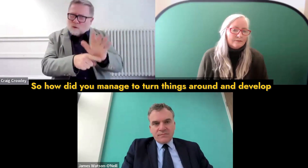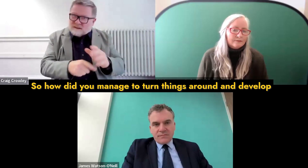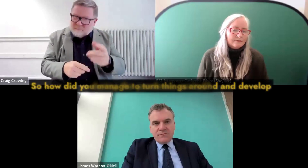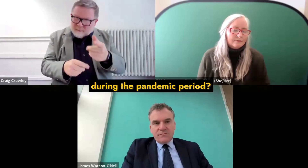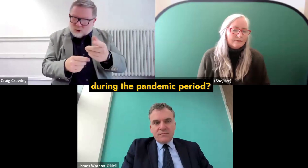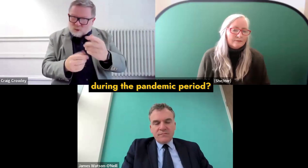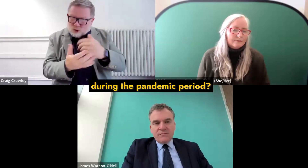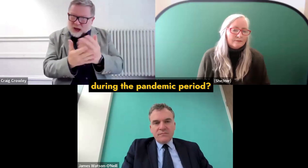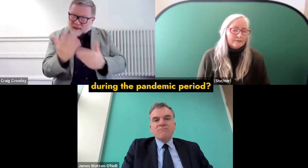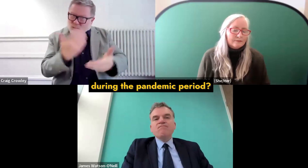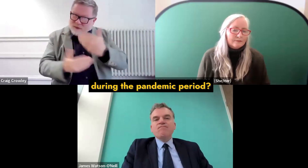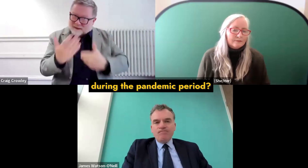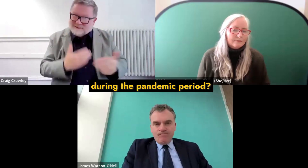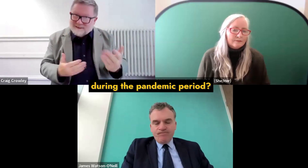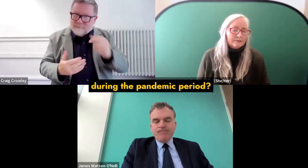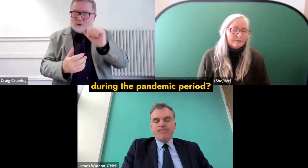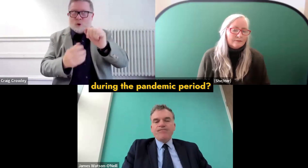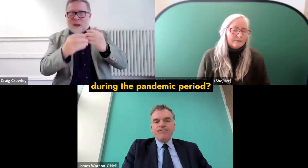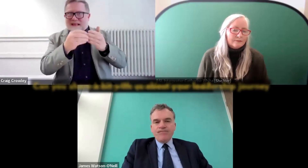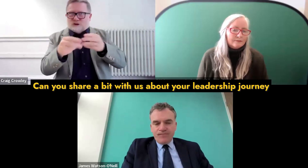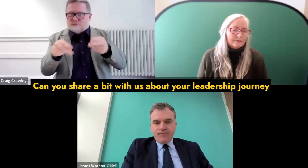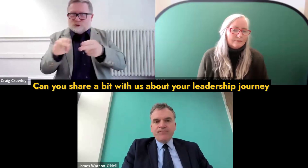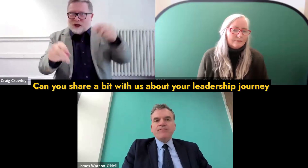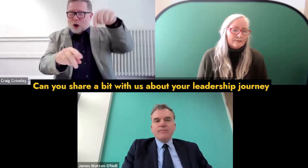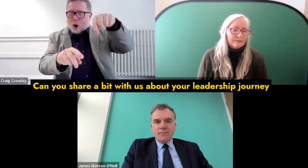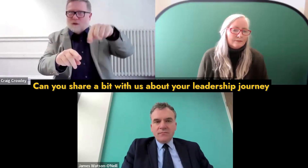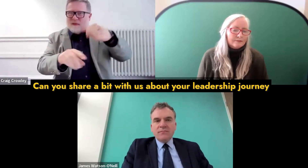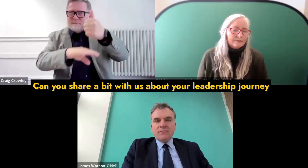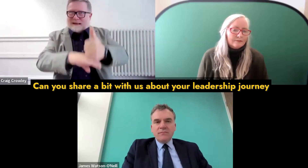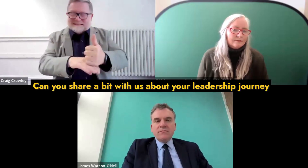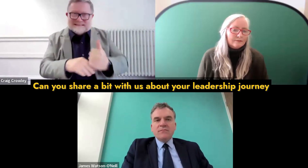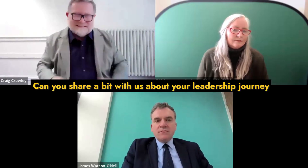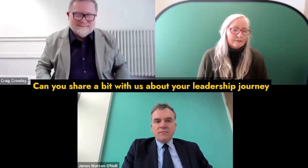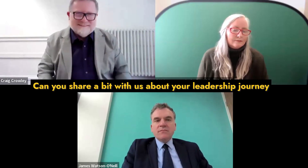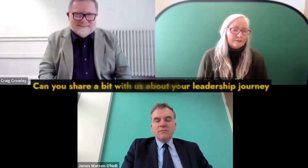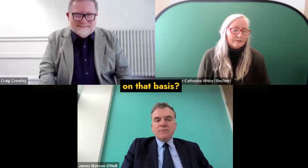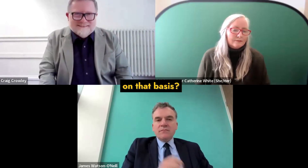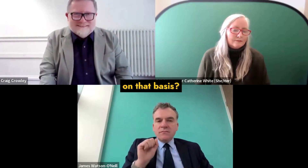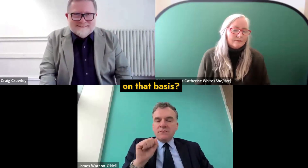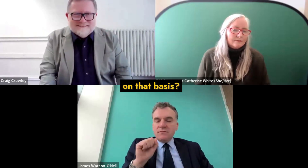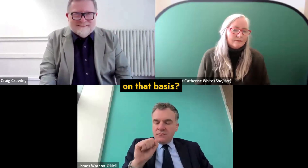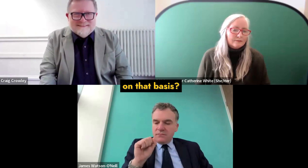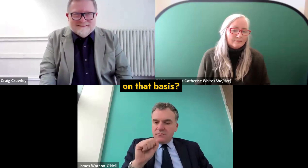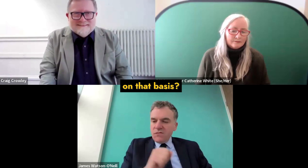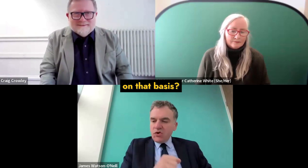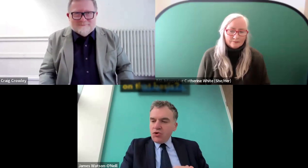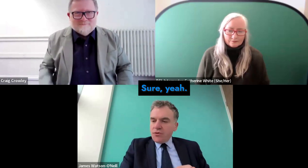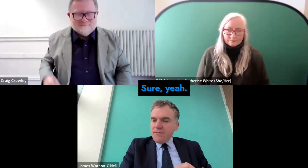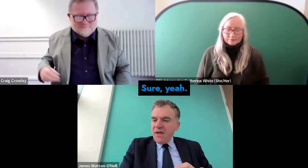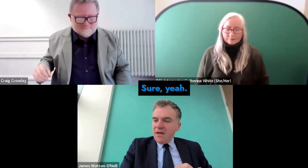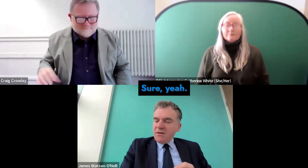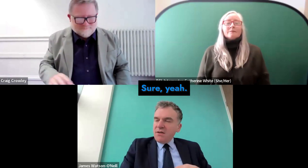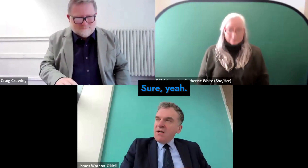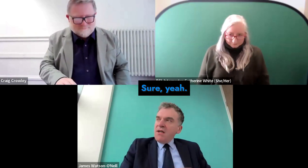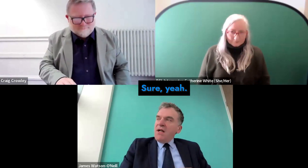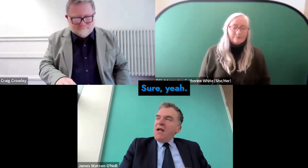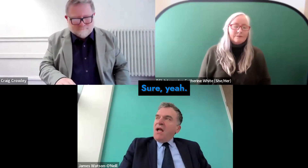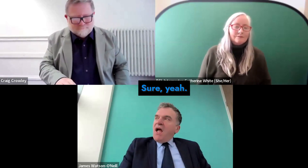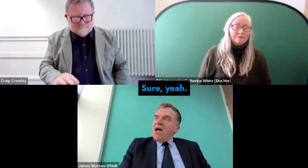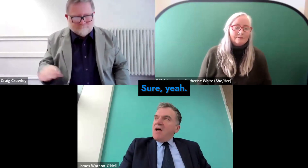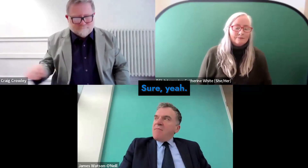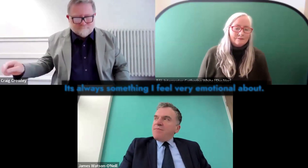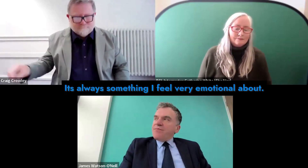develop during the pandemic period? Can you share a bit with us about your leadership journey on that basis? Sure,